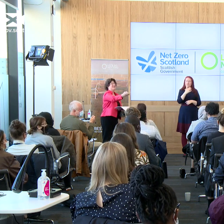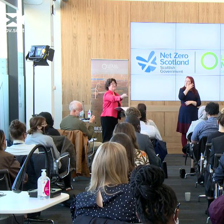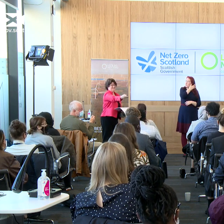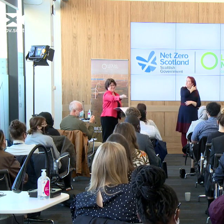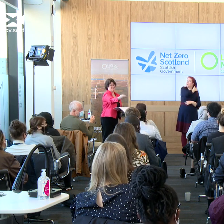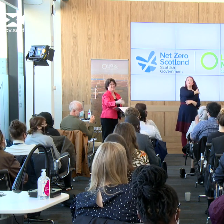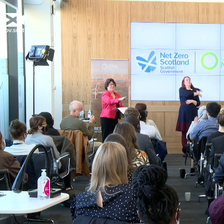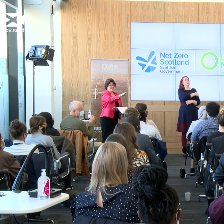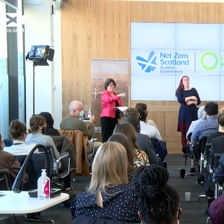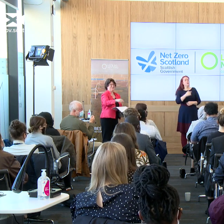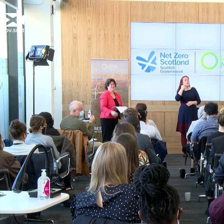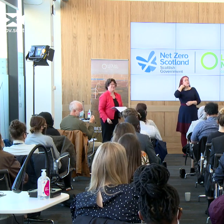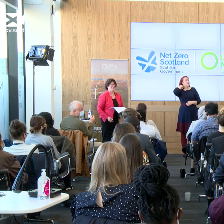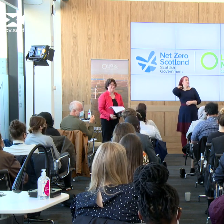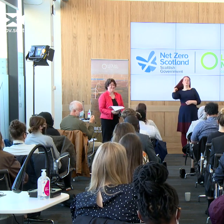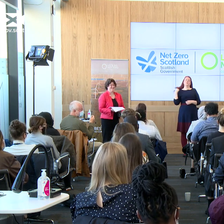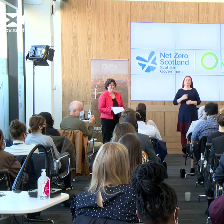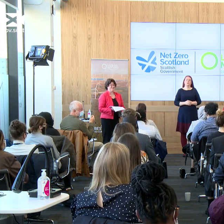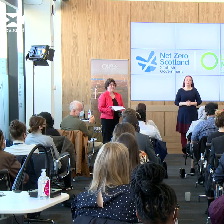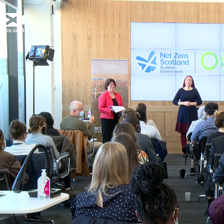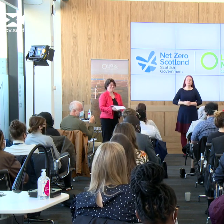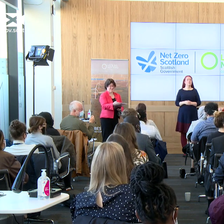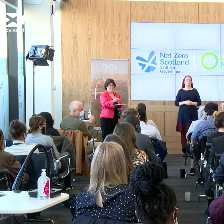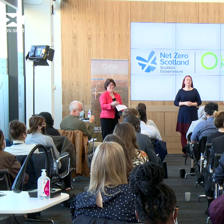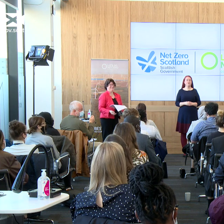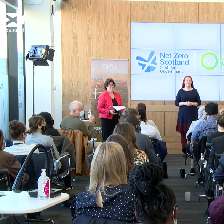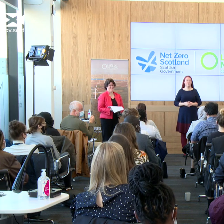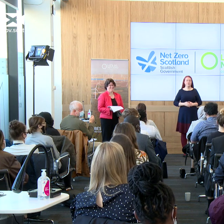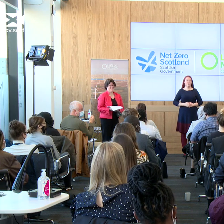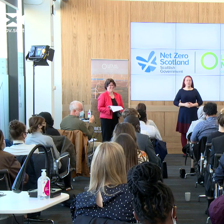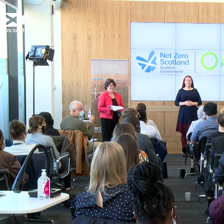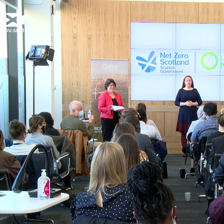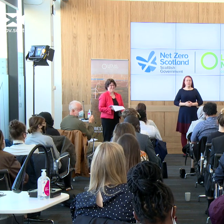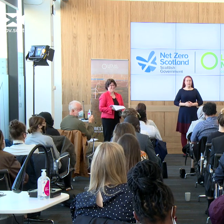Just here. We're just waiting for the mic to come to you.